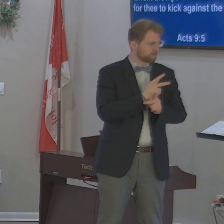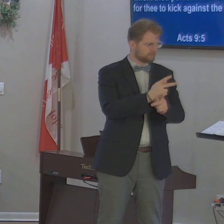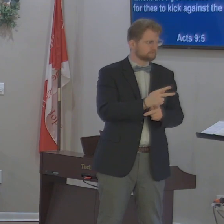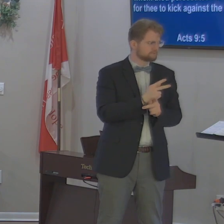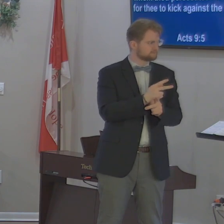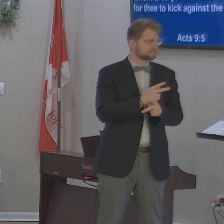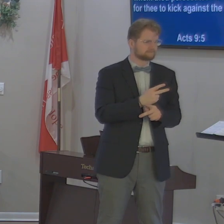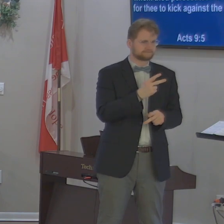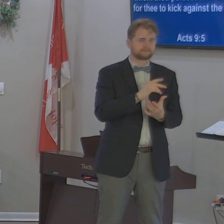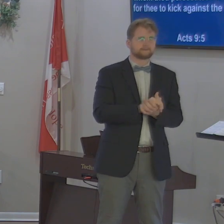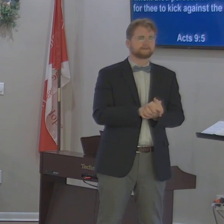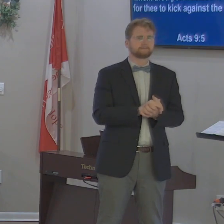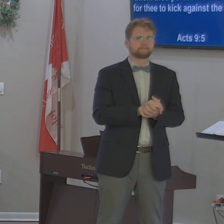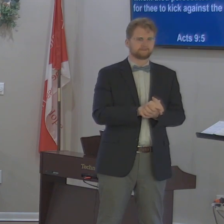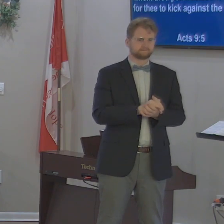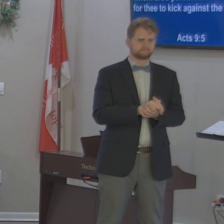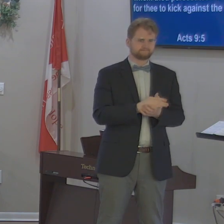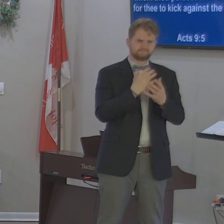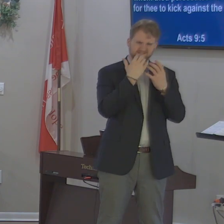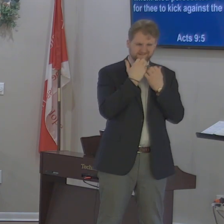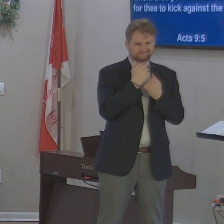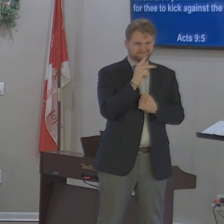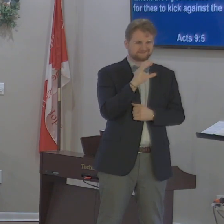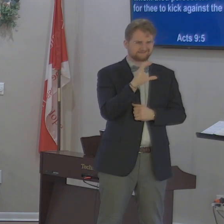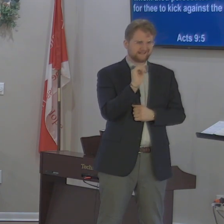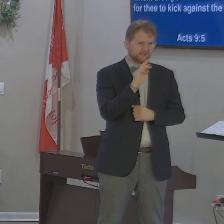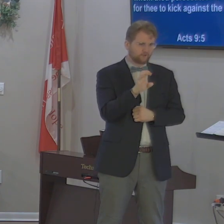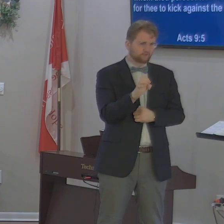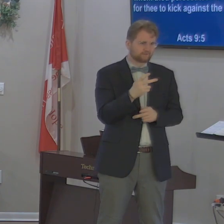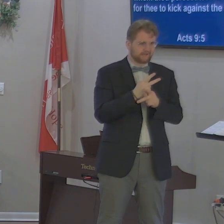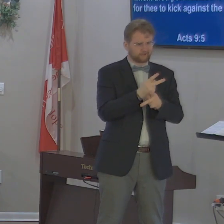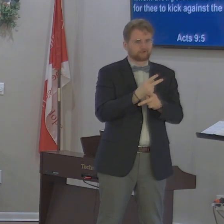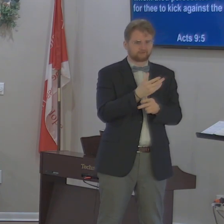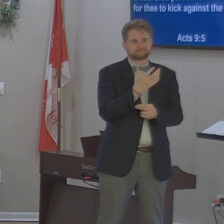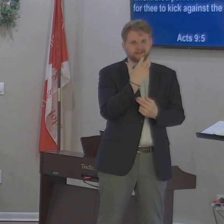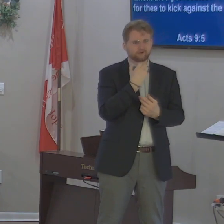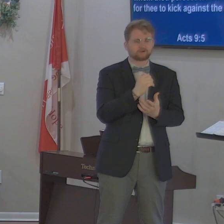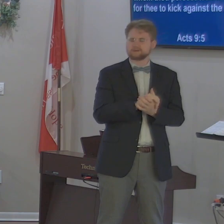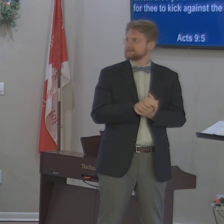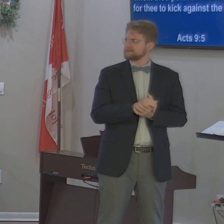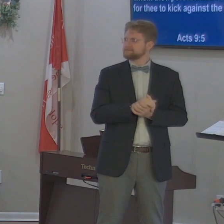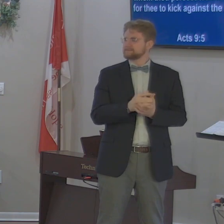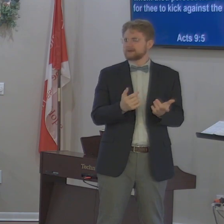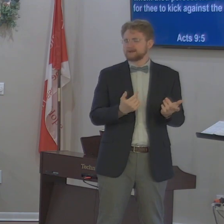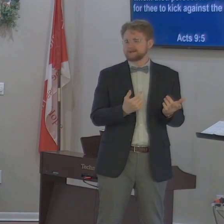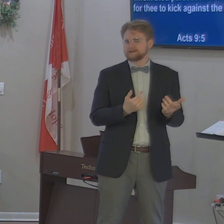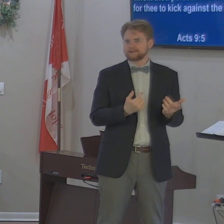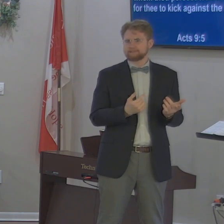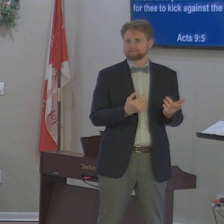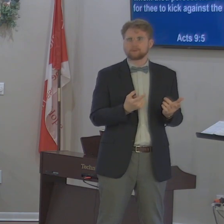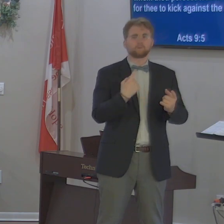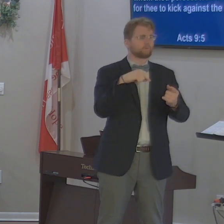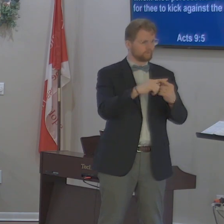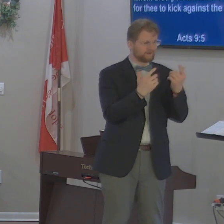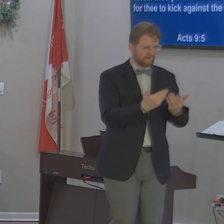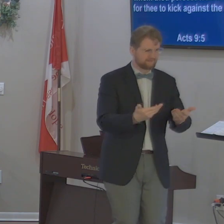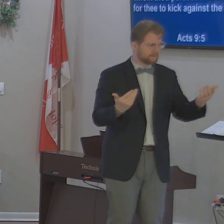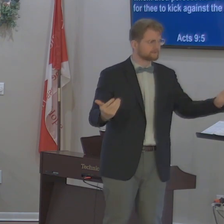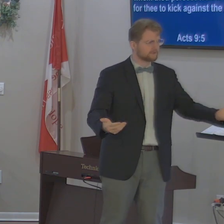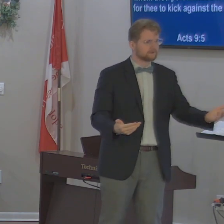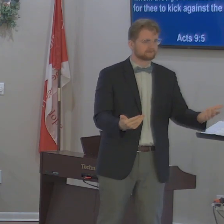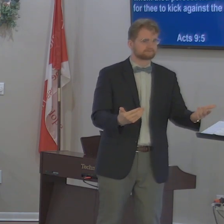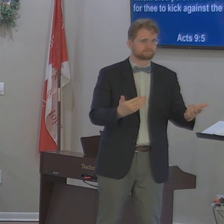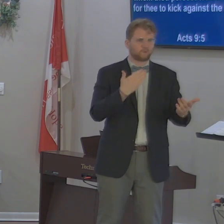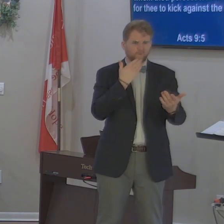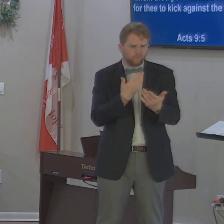I know many times it's in our valleys or our low times that we're more appreciative of it, but even when things are going well and